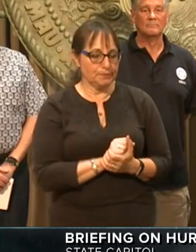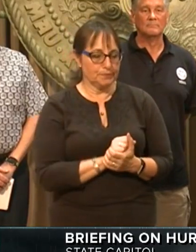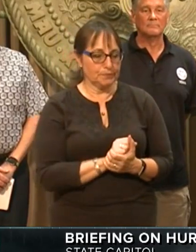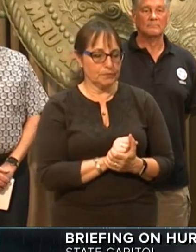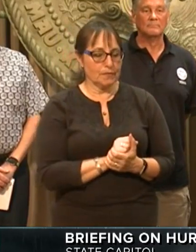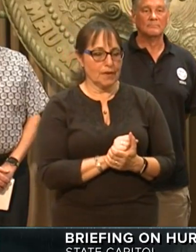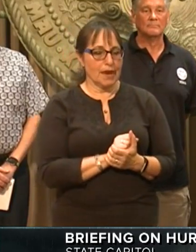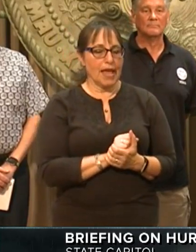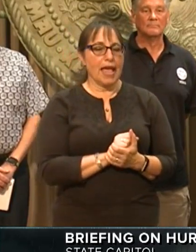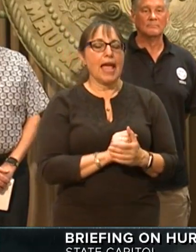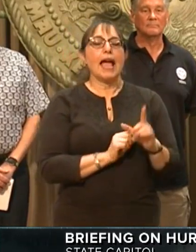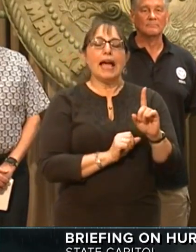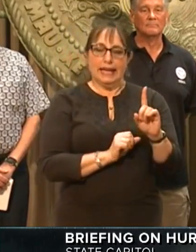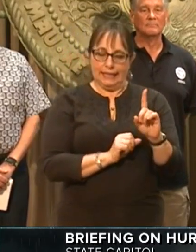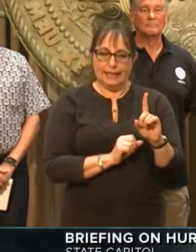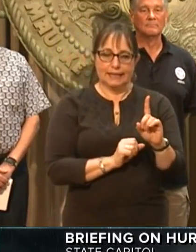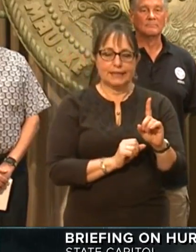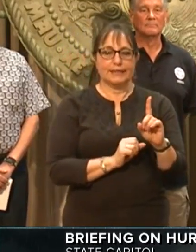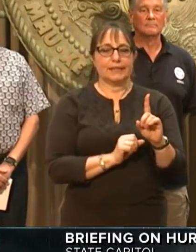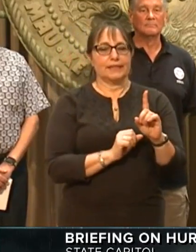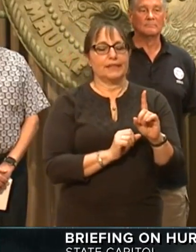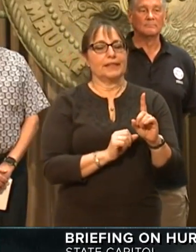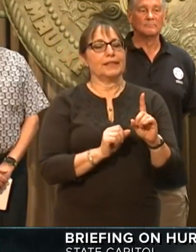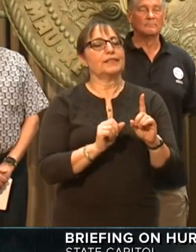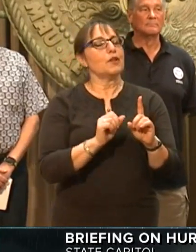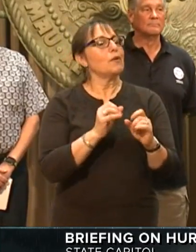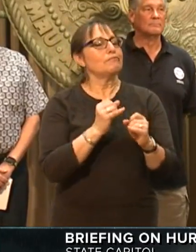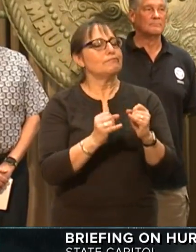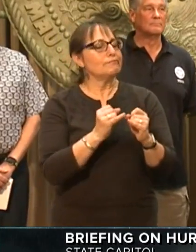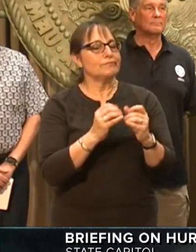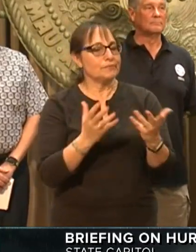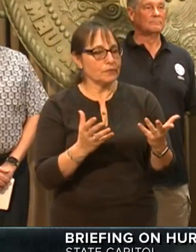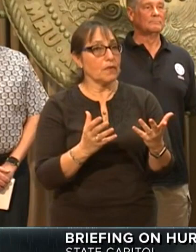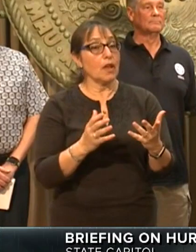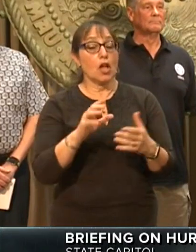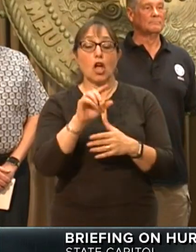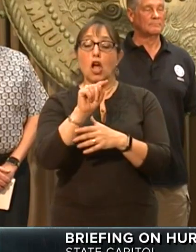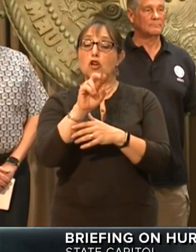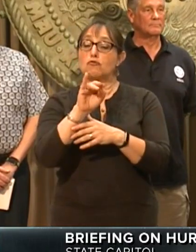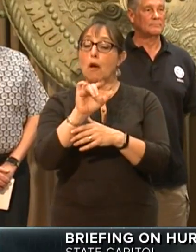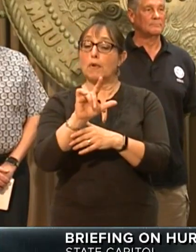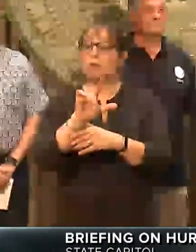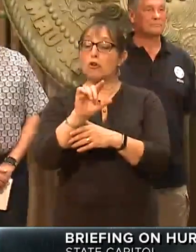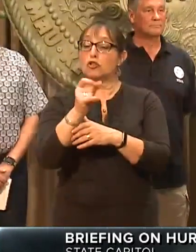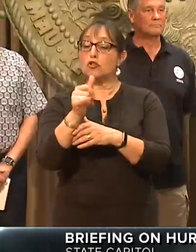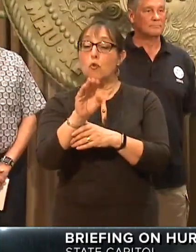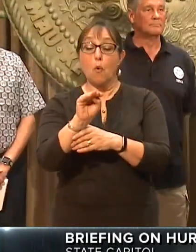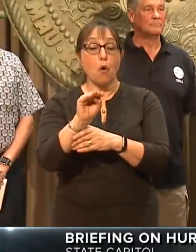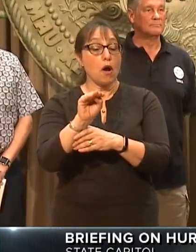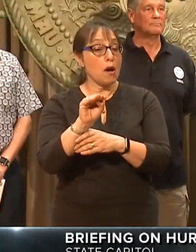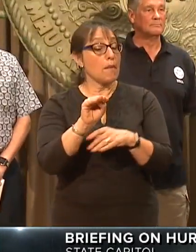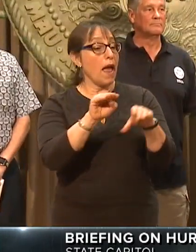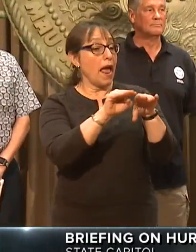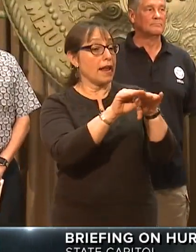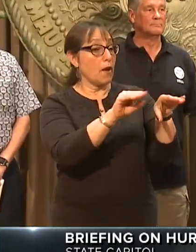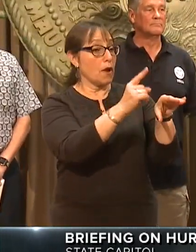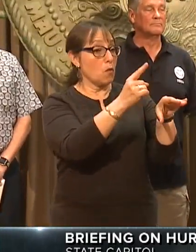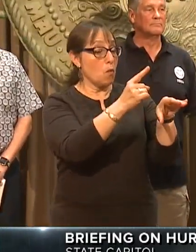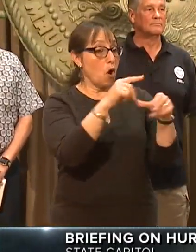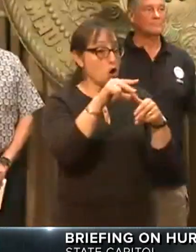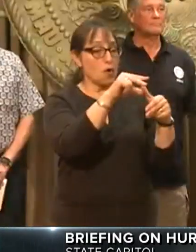I want to end, as been said by everyone else, and it's worth repeating, you know, a tropical storm is just as dangerous as a Category 1, and we